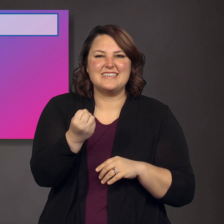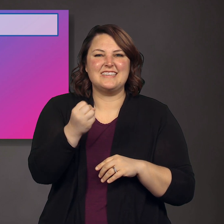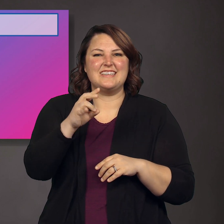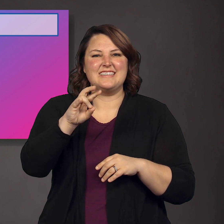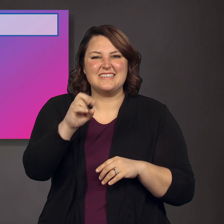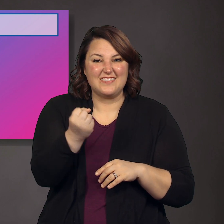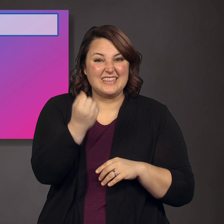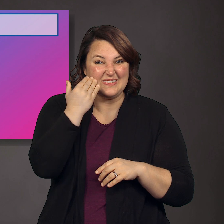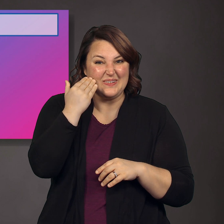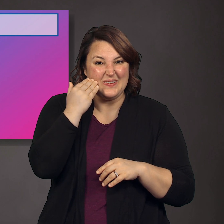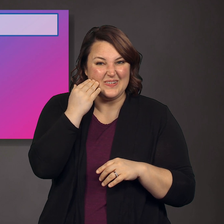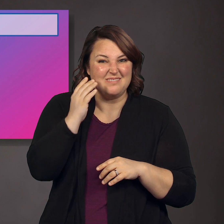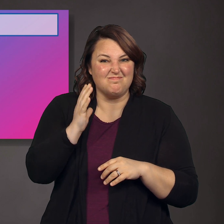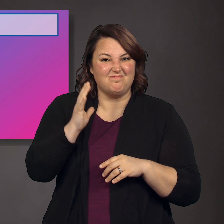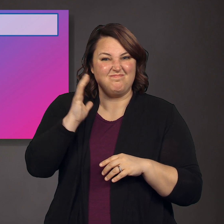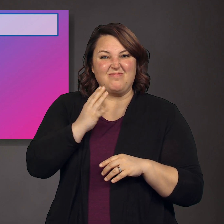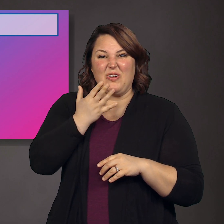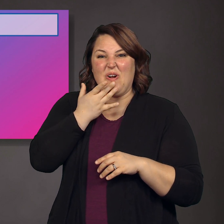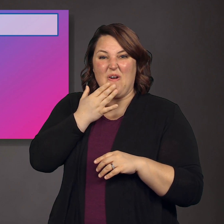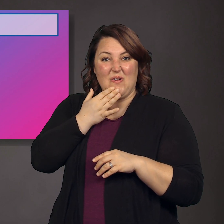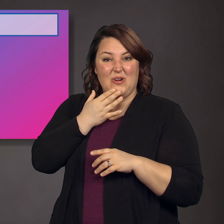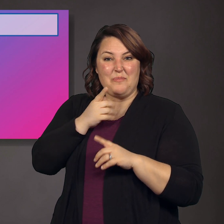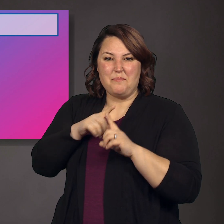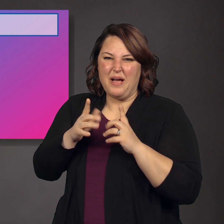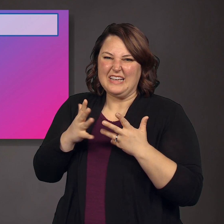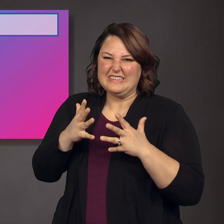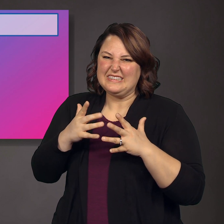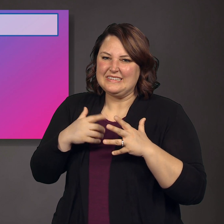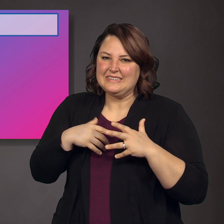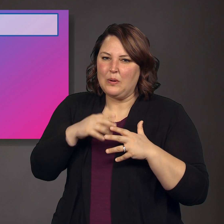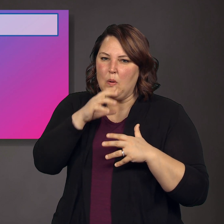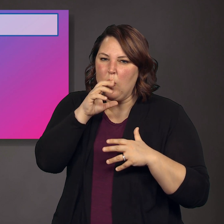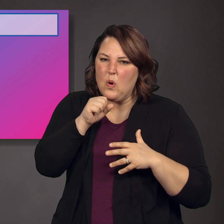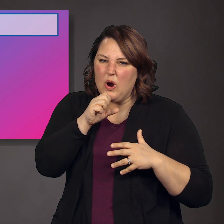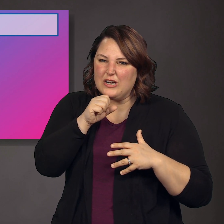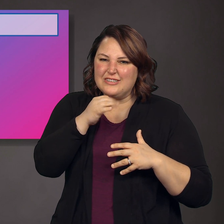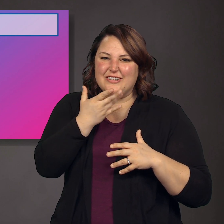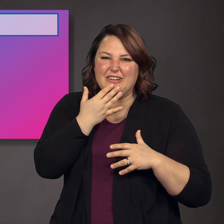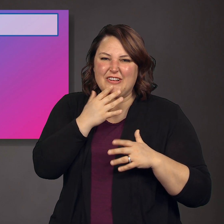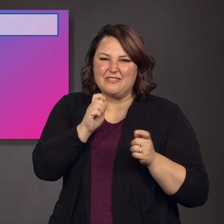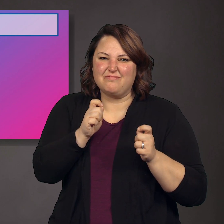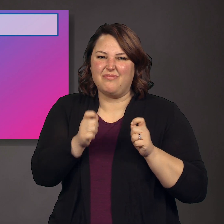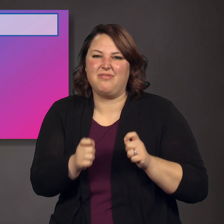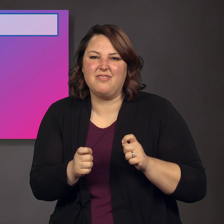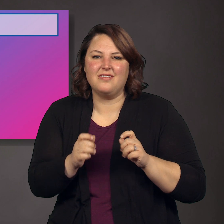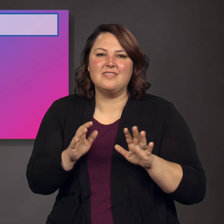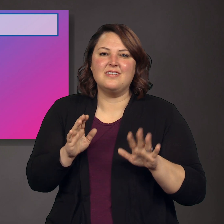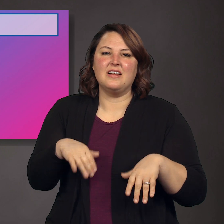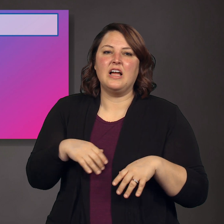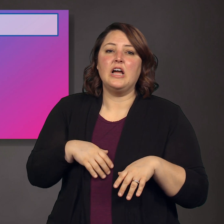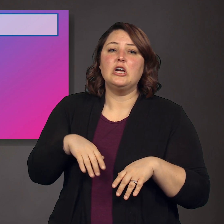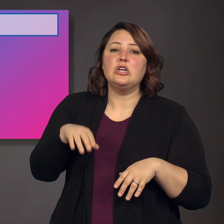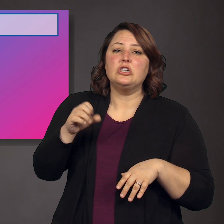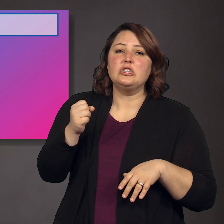all orange. Sheet feed scanners I would not recommend for